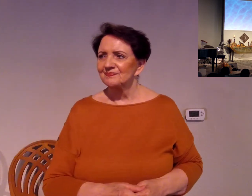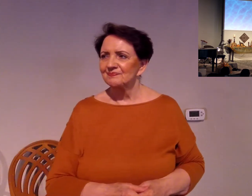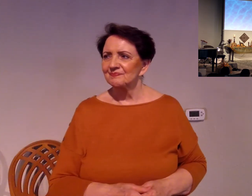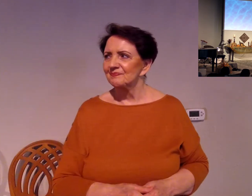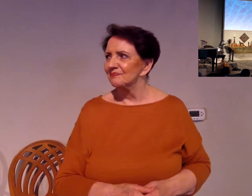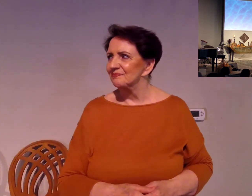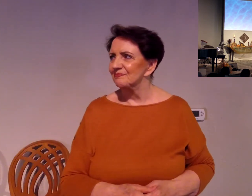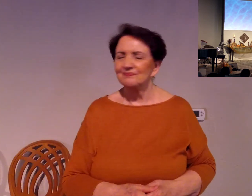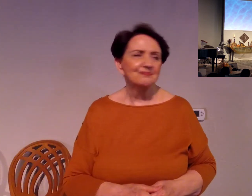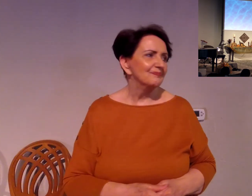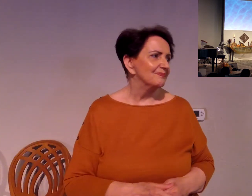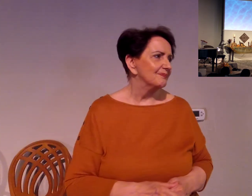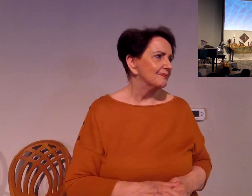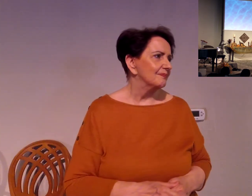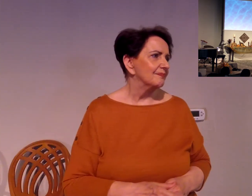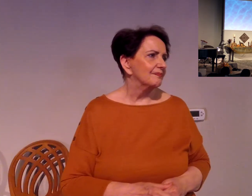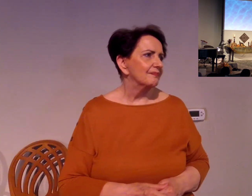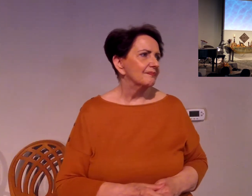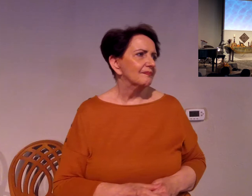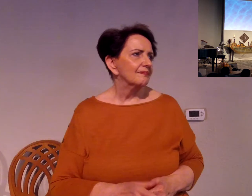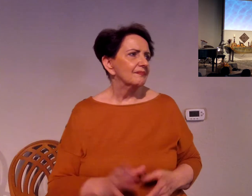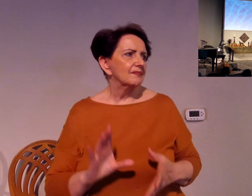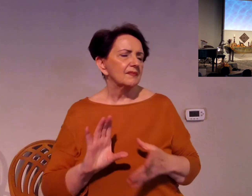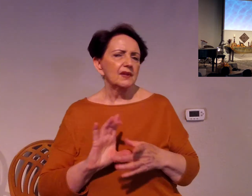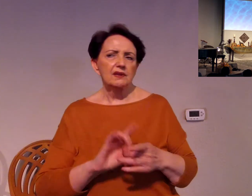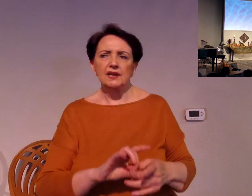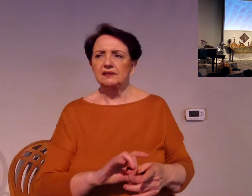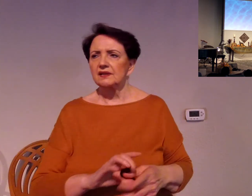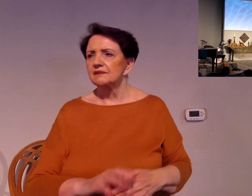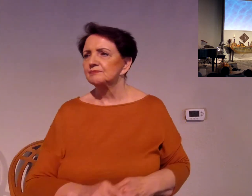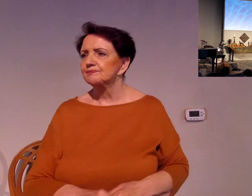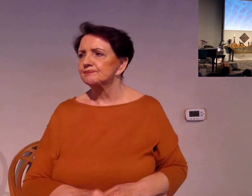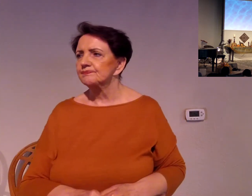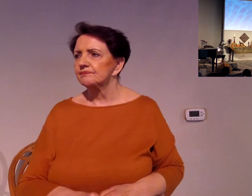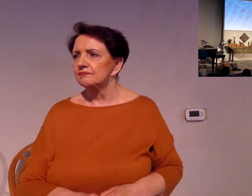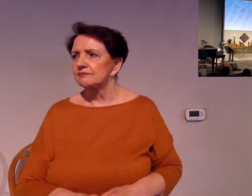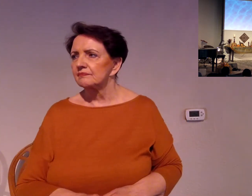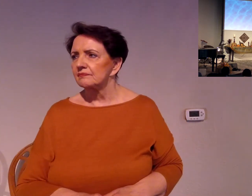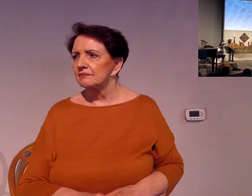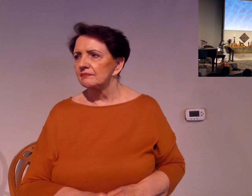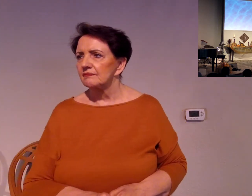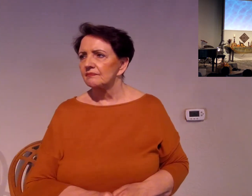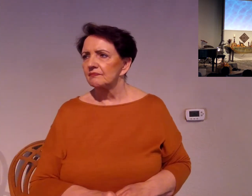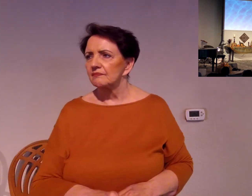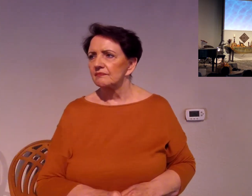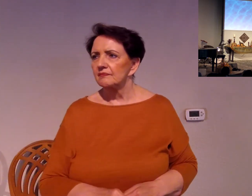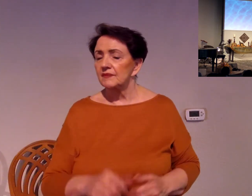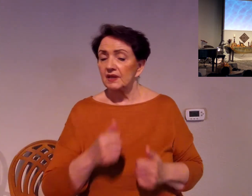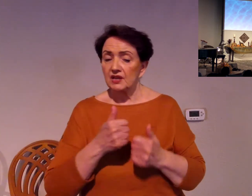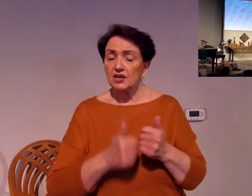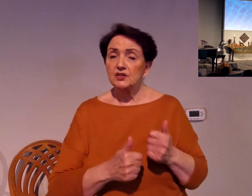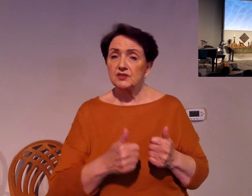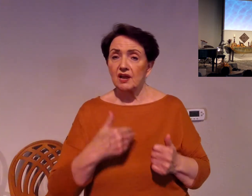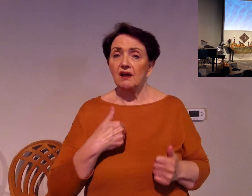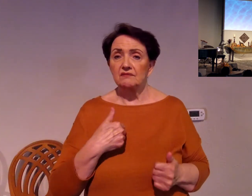What was that one? Connecting. Yeah, we each have a superpower.